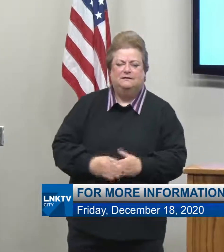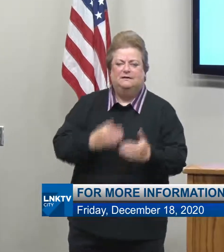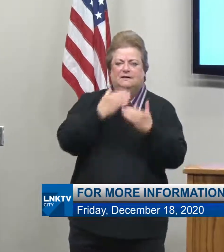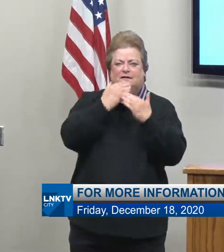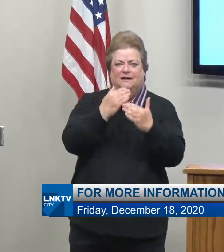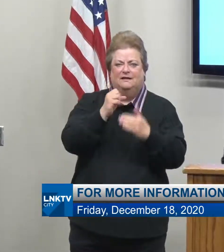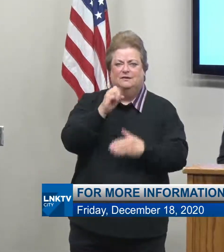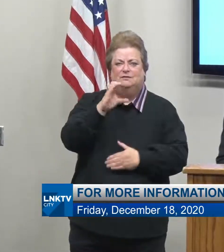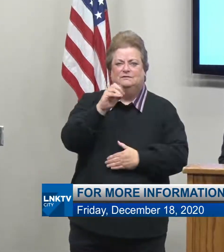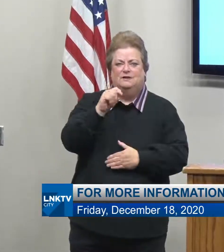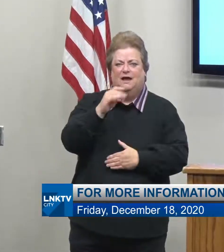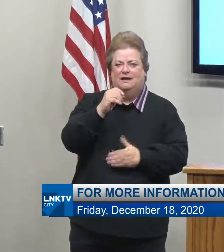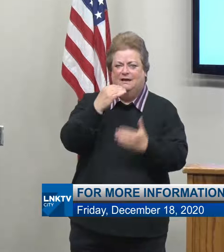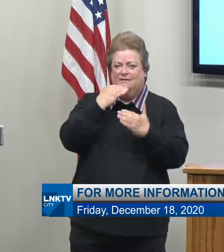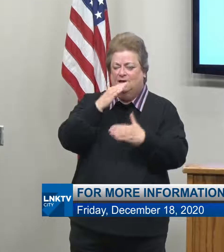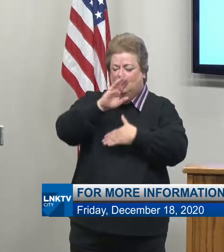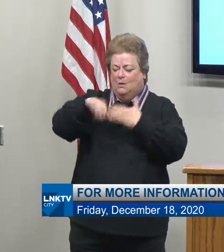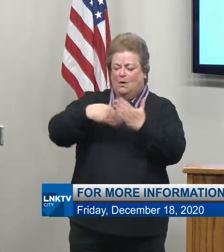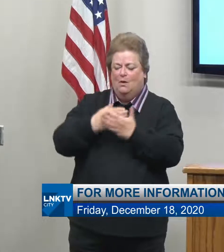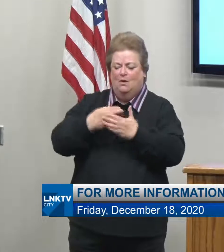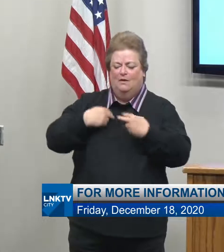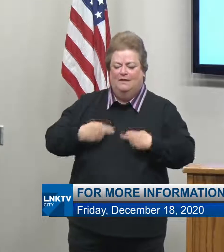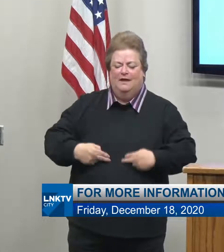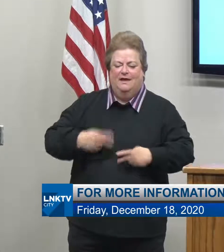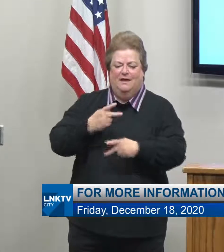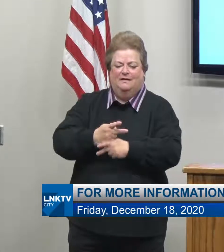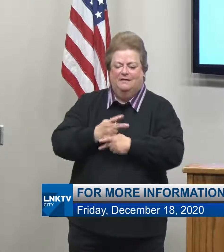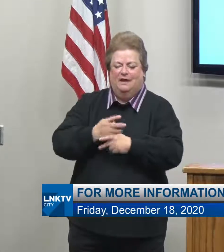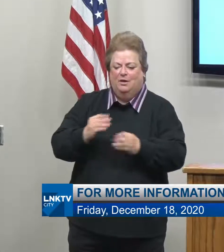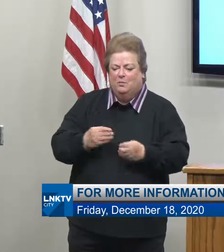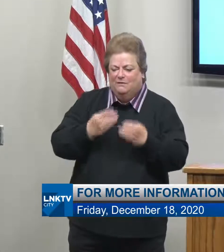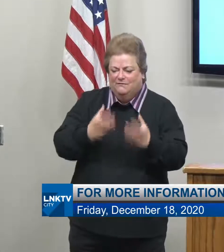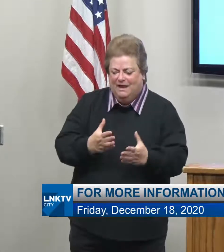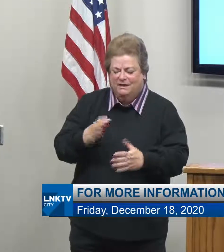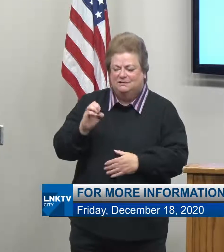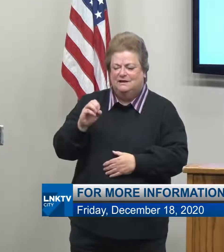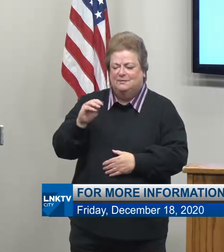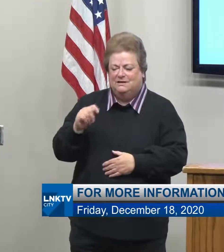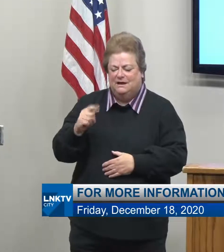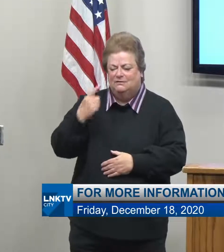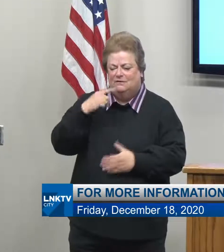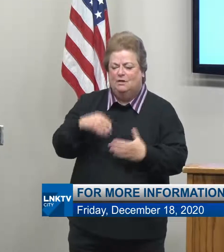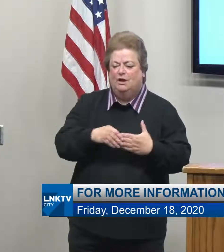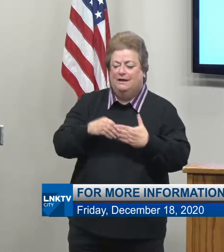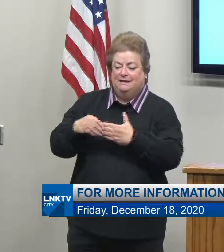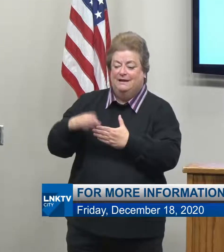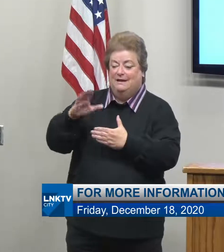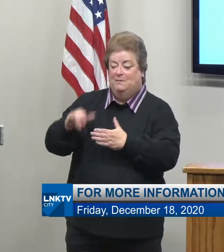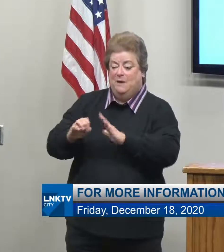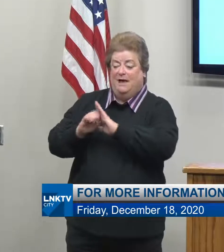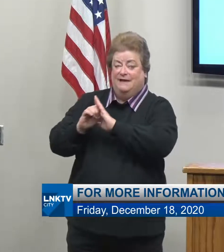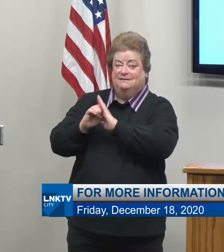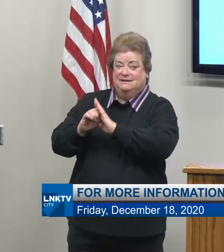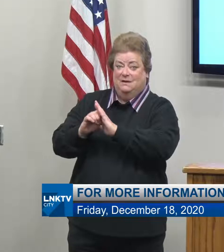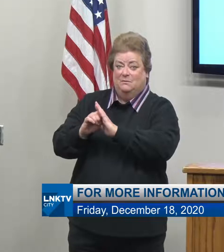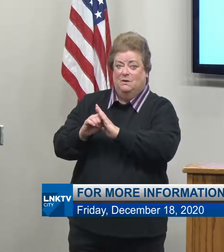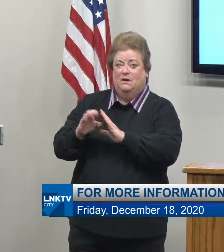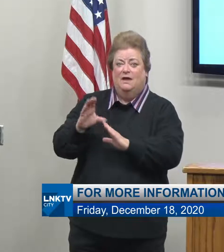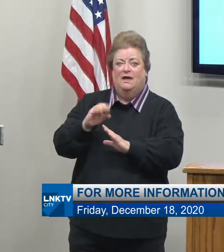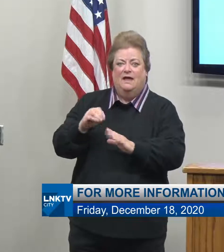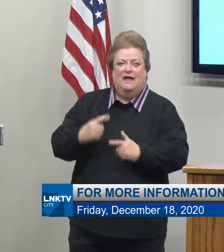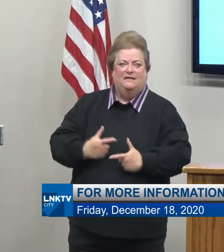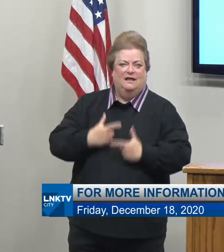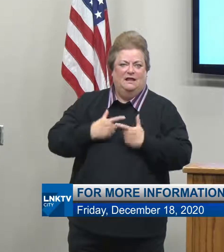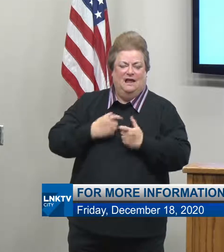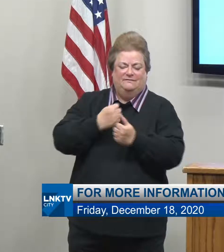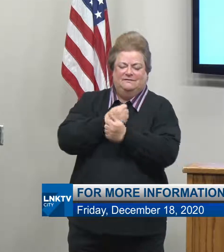Thank you, Scott, and thank you to all the healthcare providers and EMTs for leading by example and the life-saving care that you